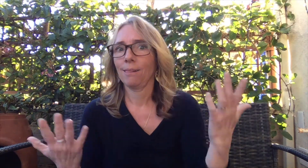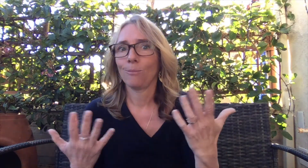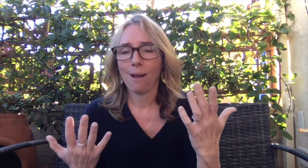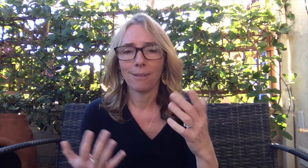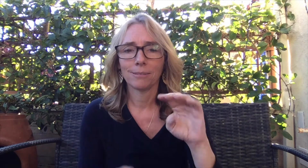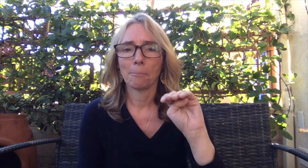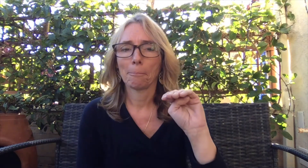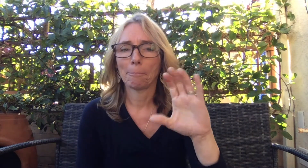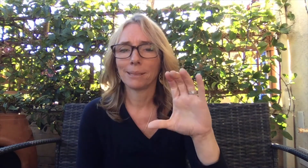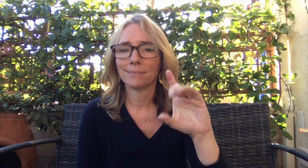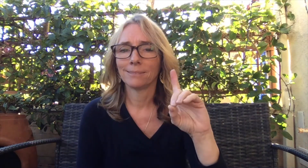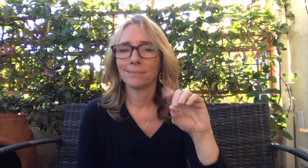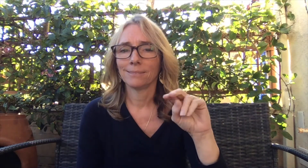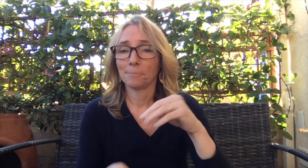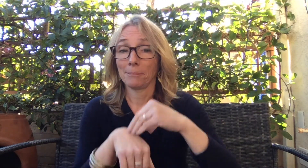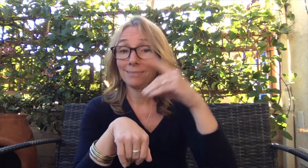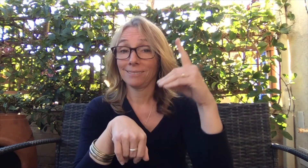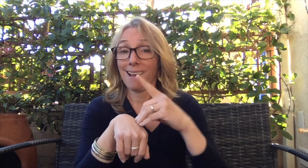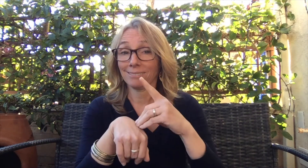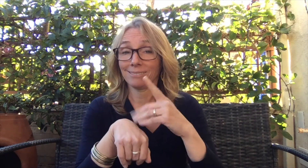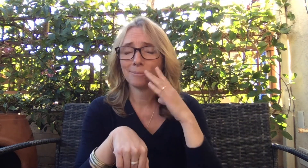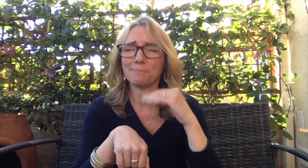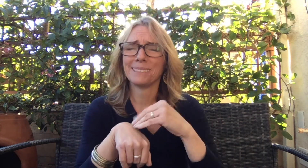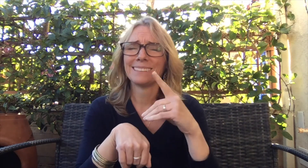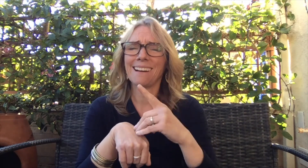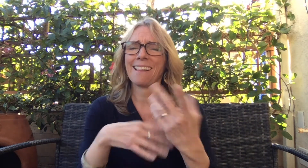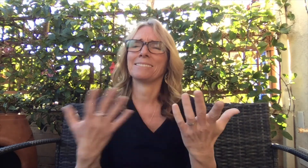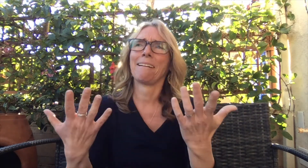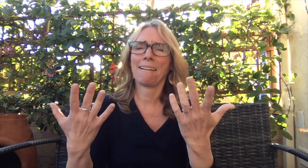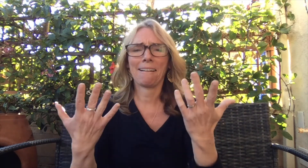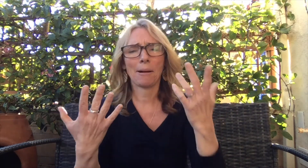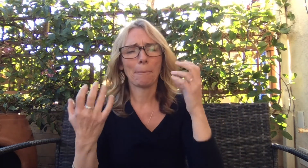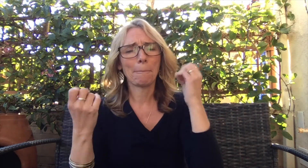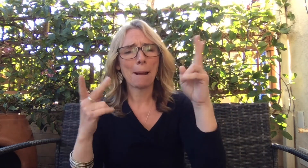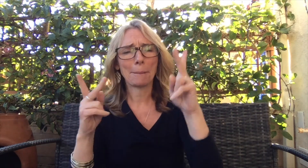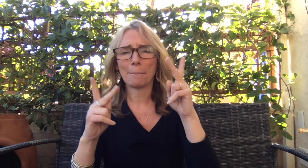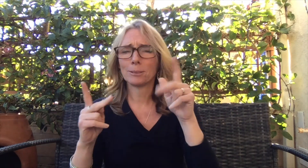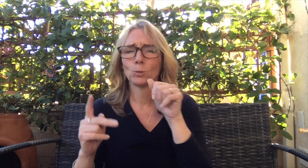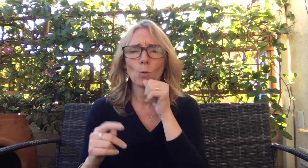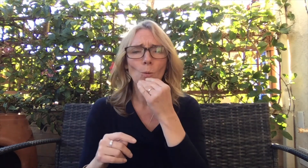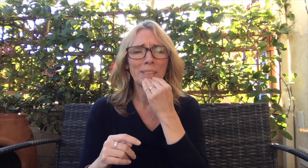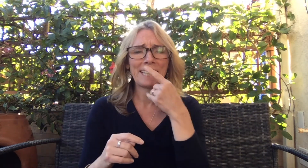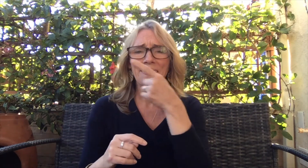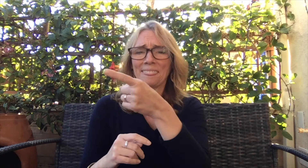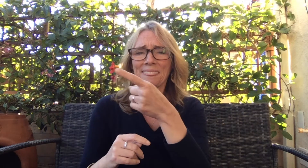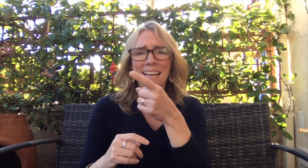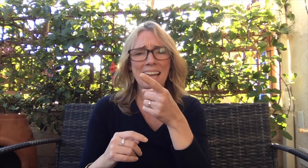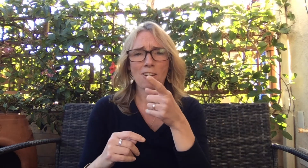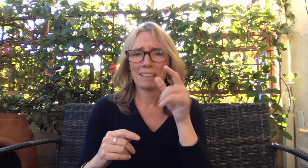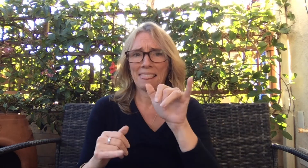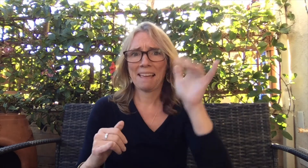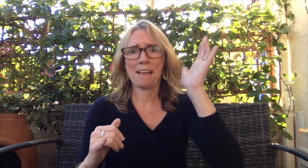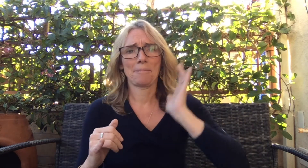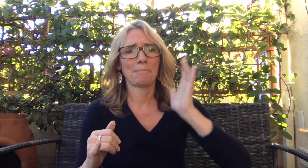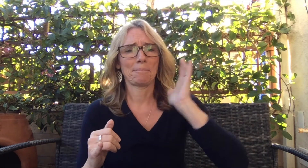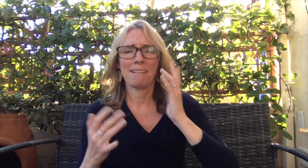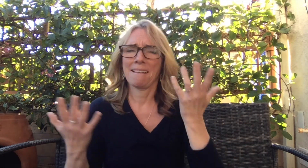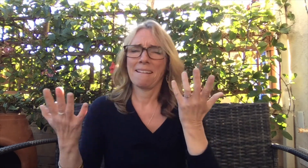Another pretty popular one would be McDonald's. I know it's not as popular as they